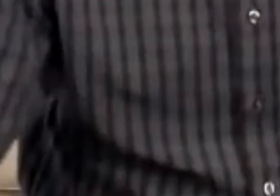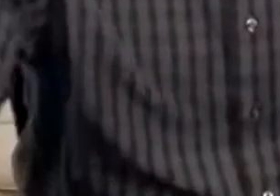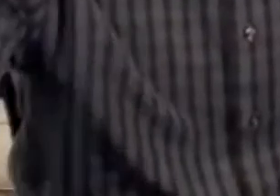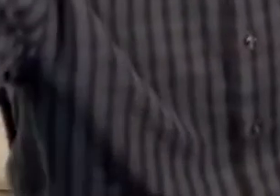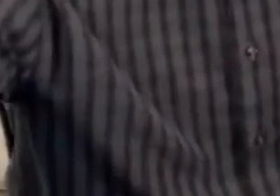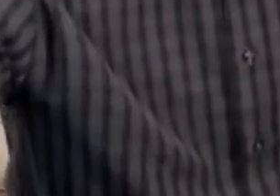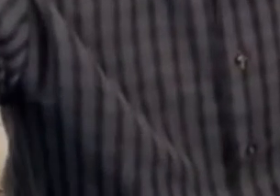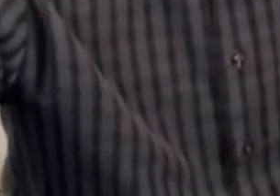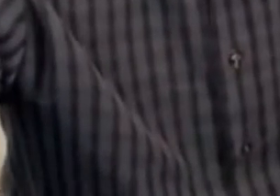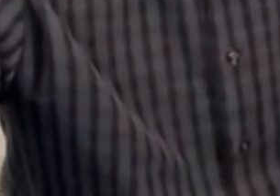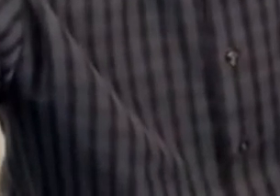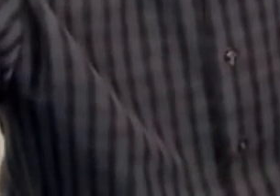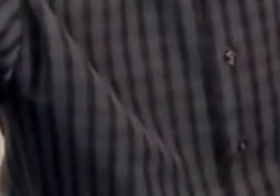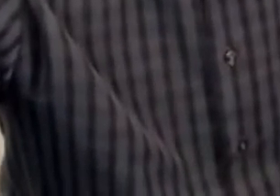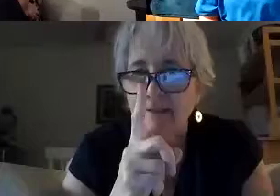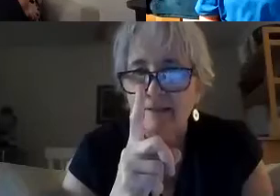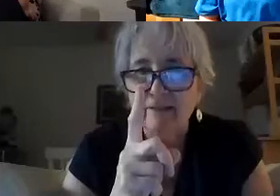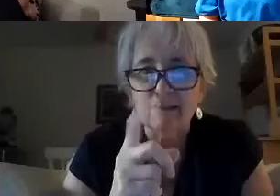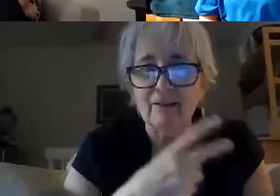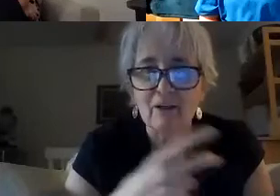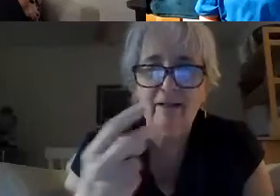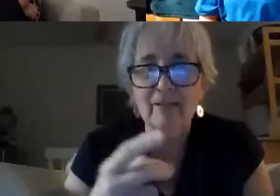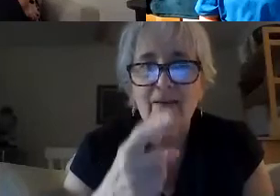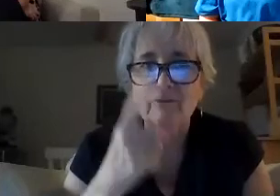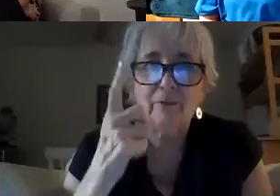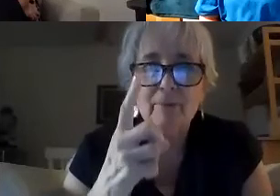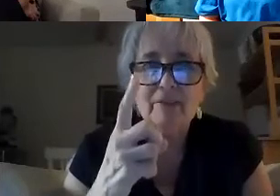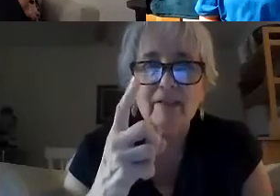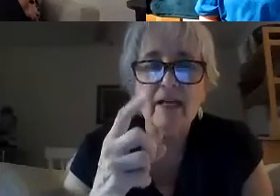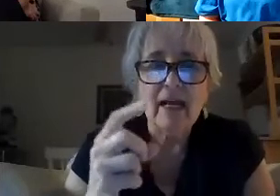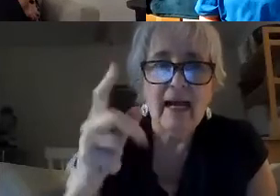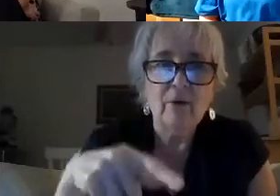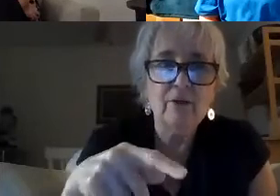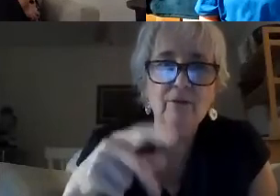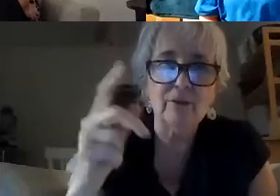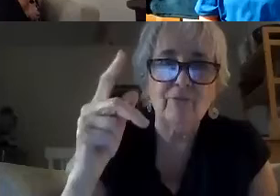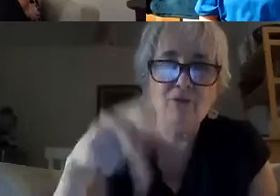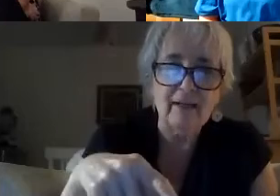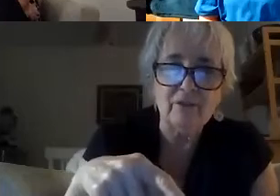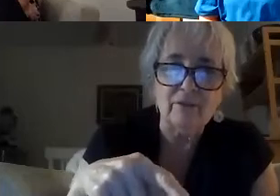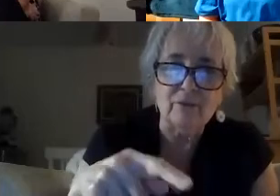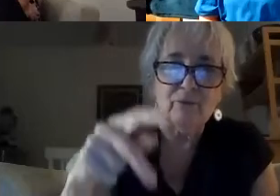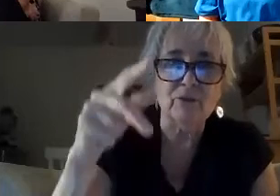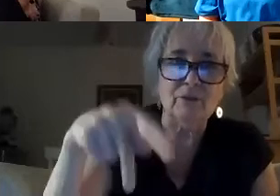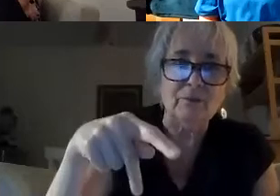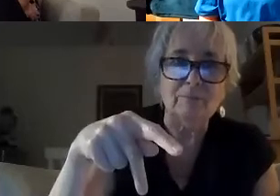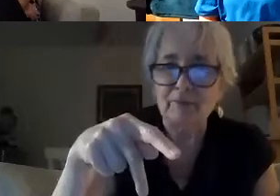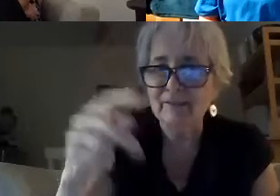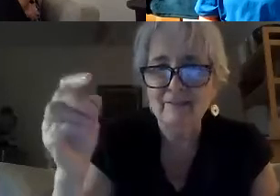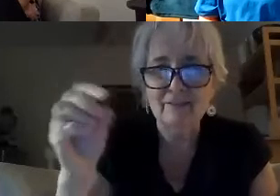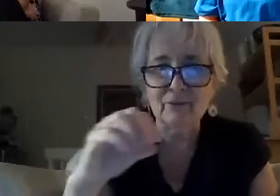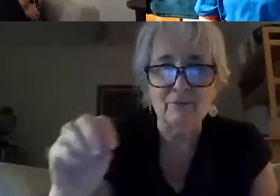person, but before you can go person, like a car coming after a person, how do you first have to